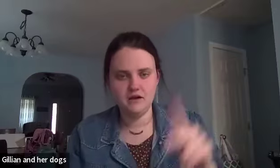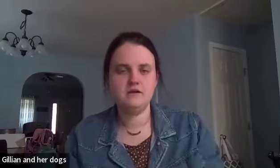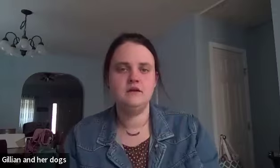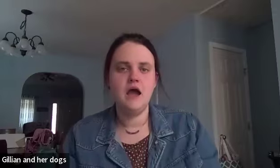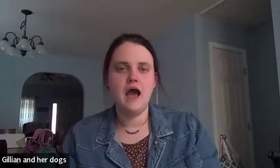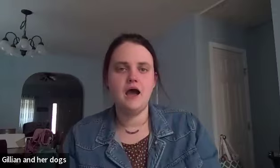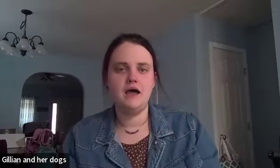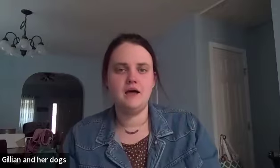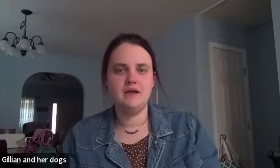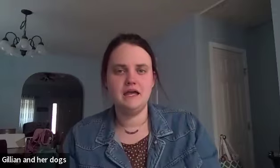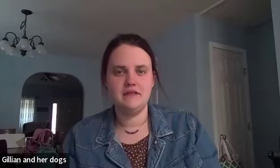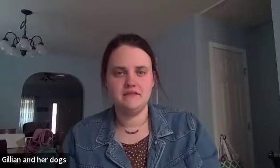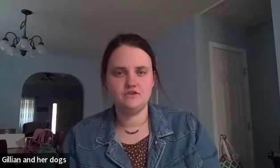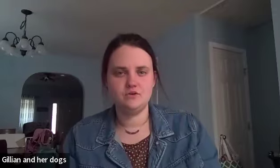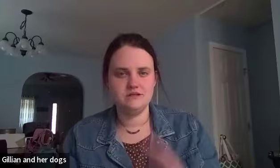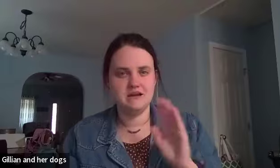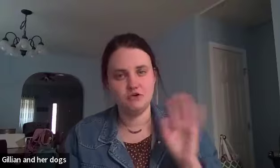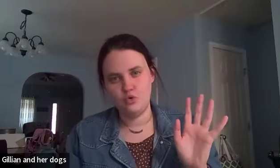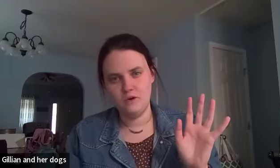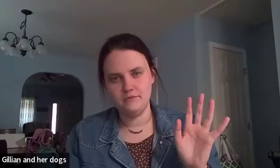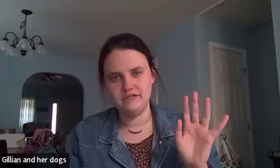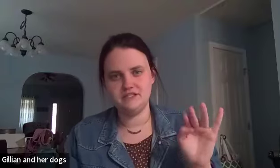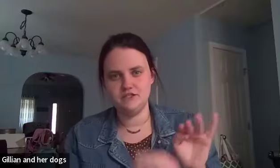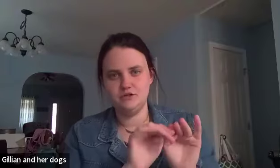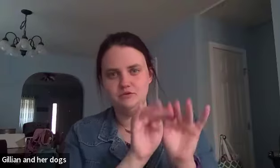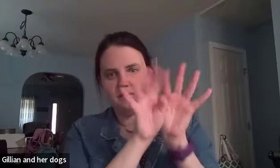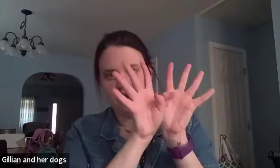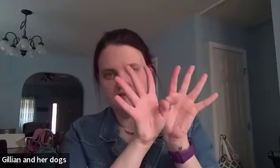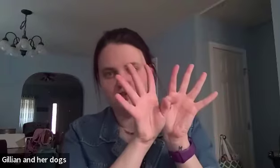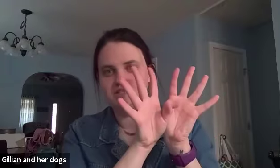peacock. And I think those are always kind of a cool moment to do where you can kind of use